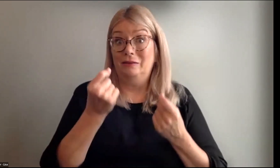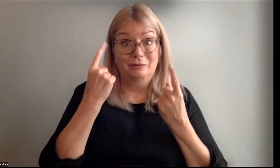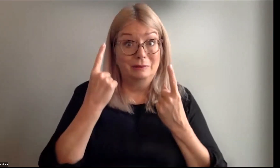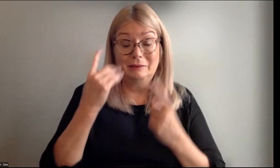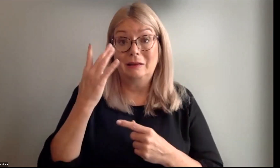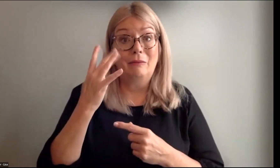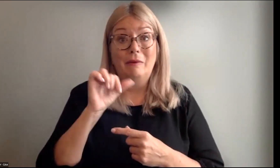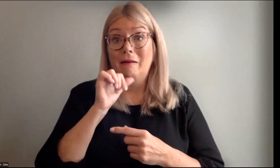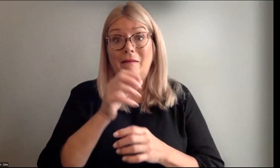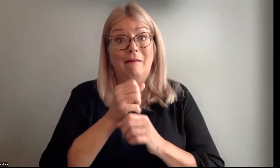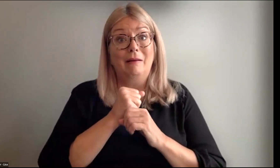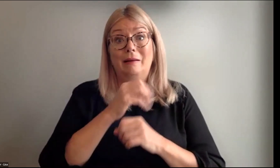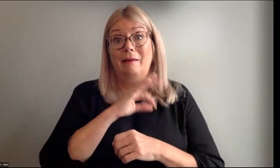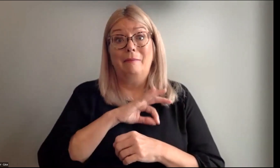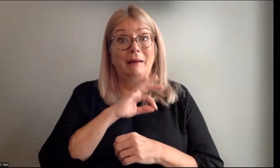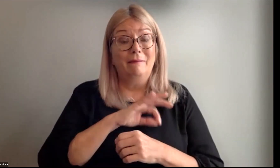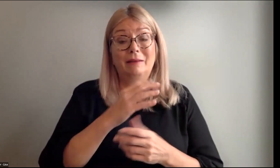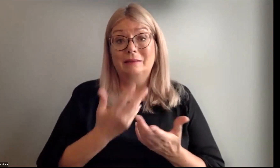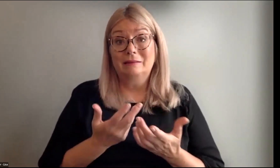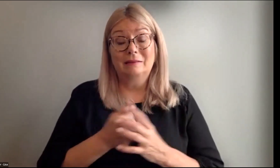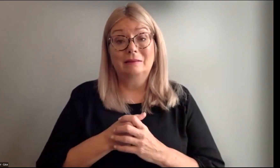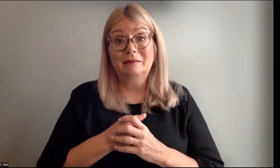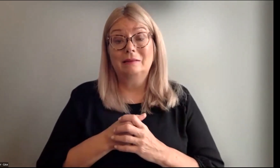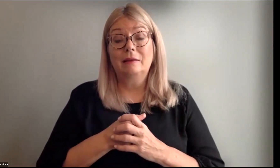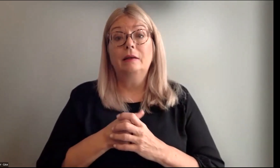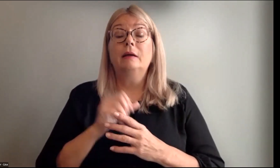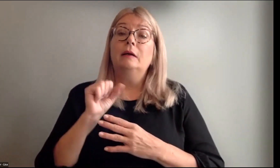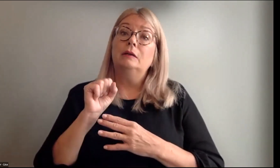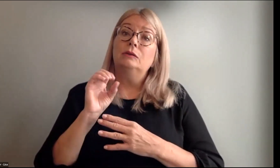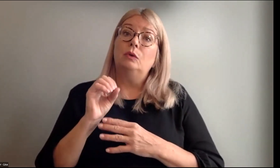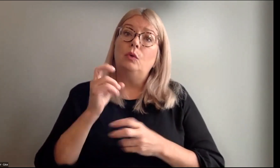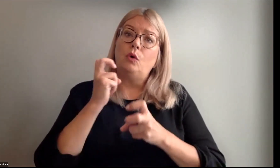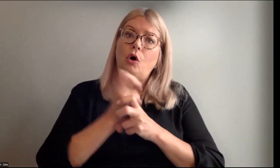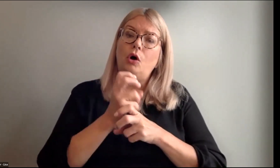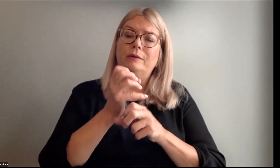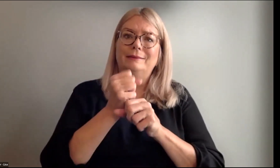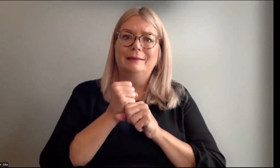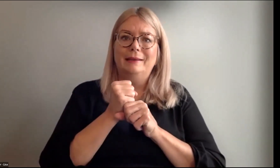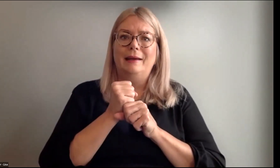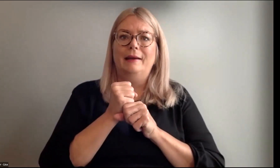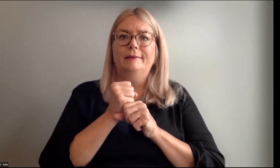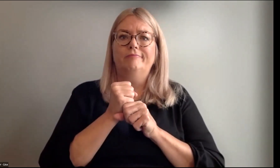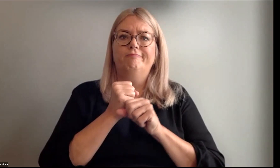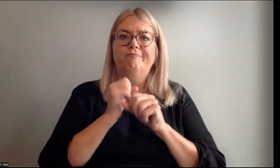receiving benefits. And because it can be difficult to get clarity from the department, the waiver